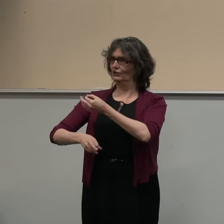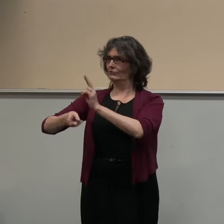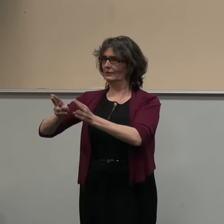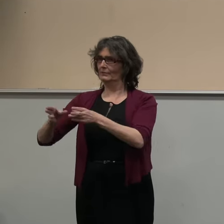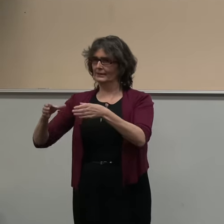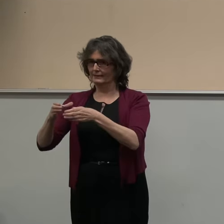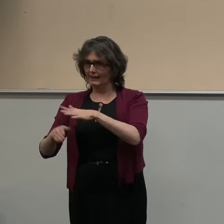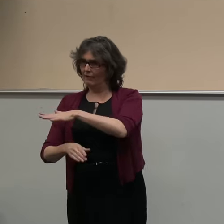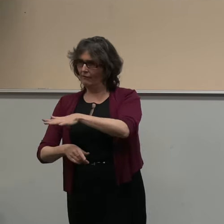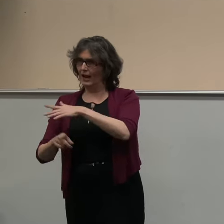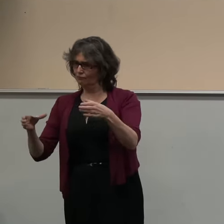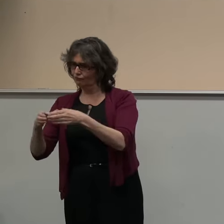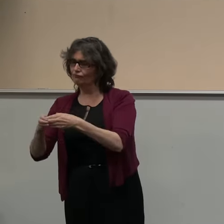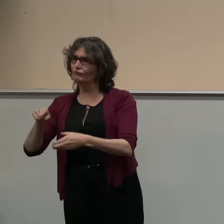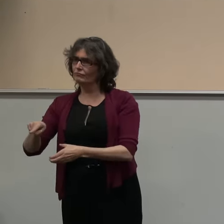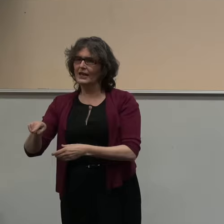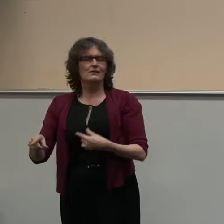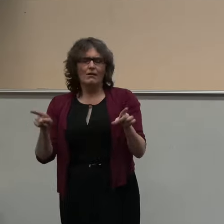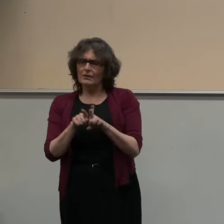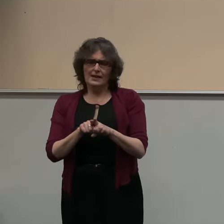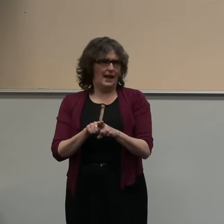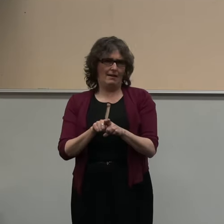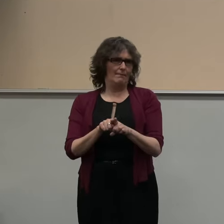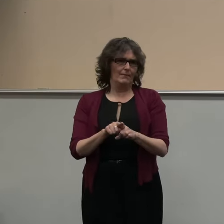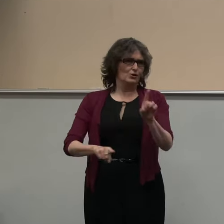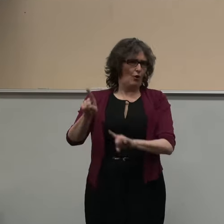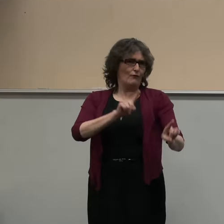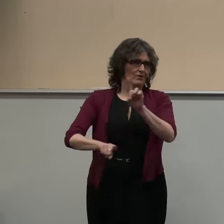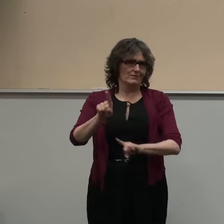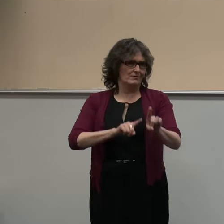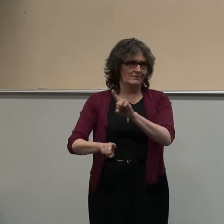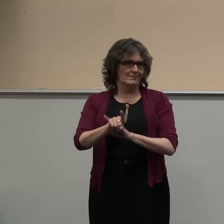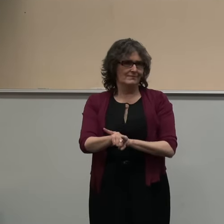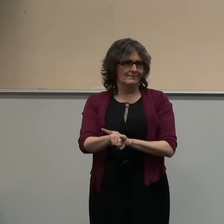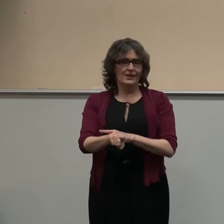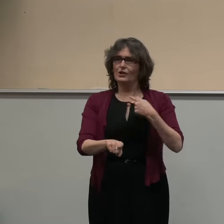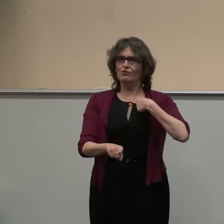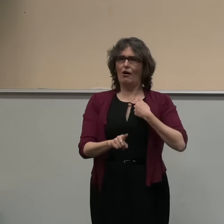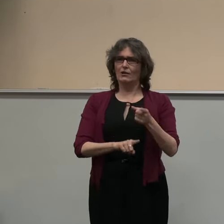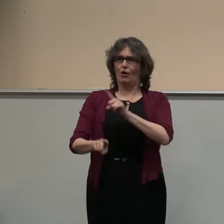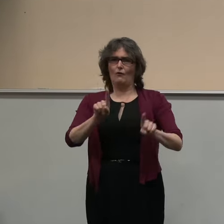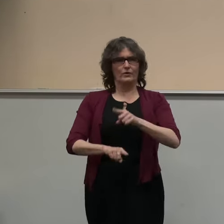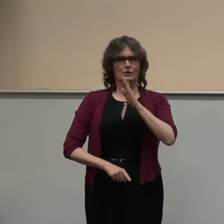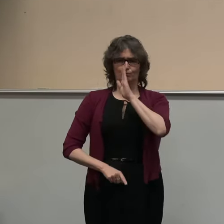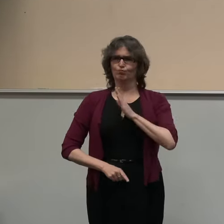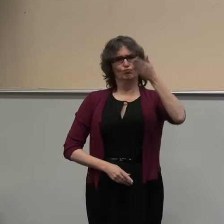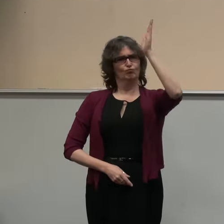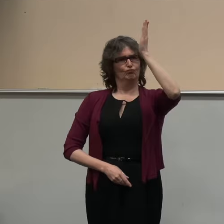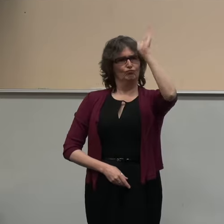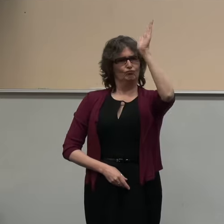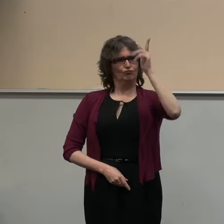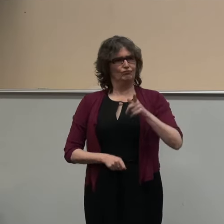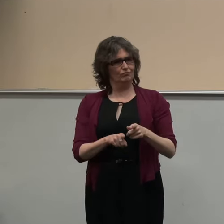interpreting. What's coming to them to interpret is not a conference speech. It's something much more, and it's much more